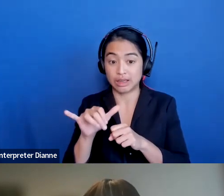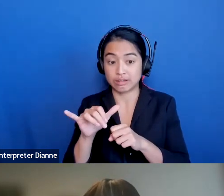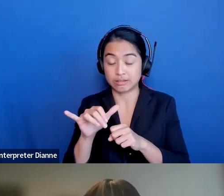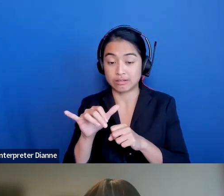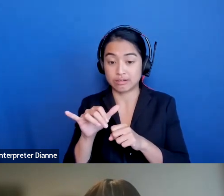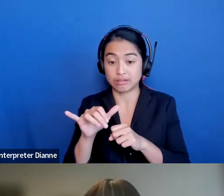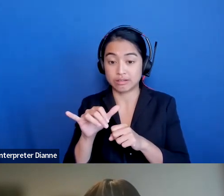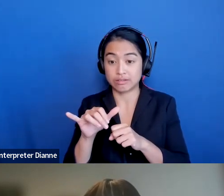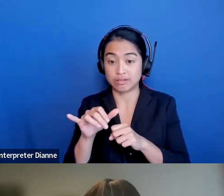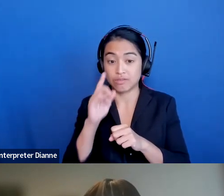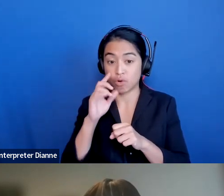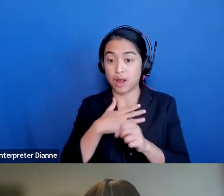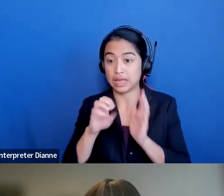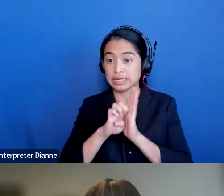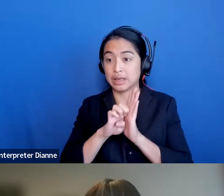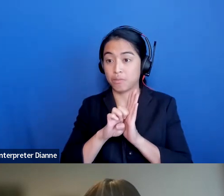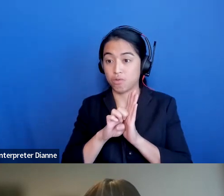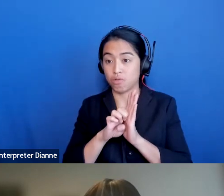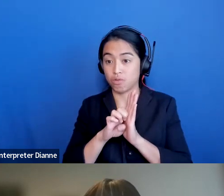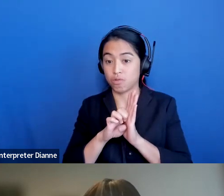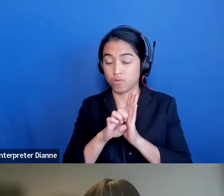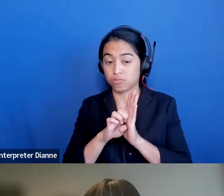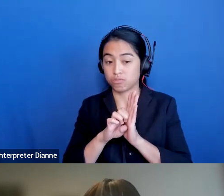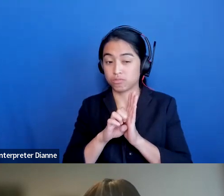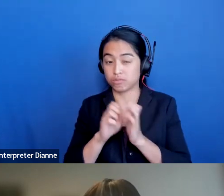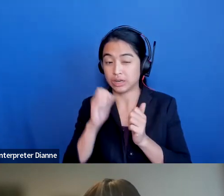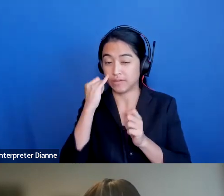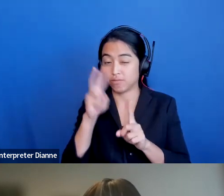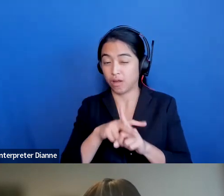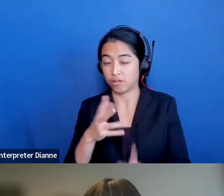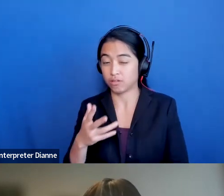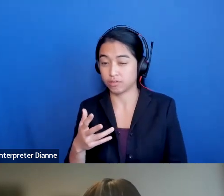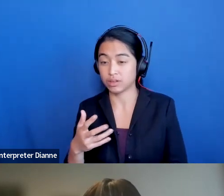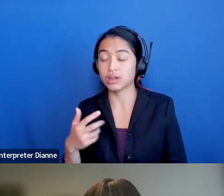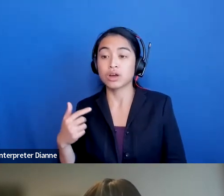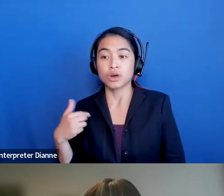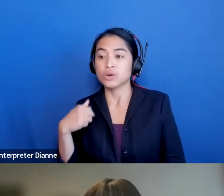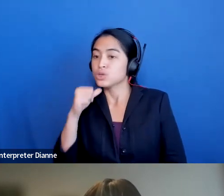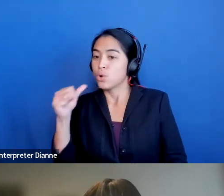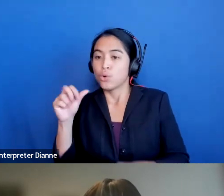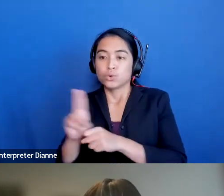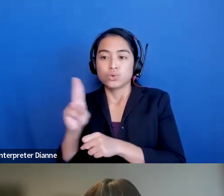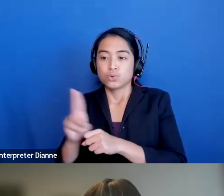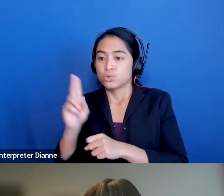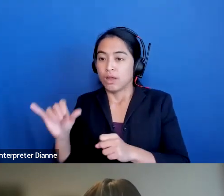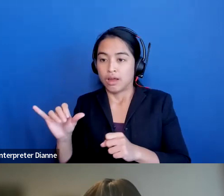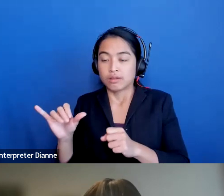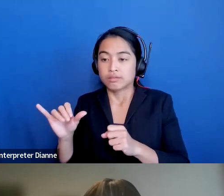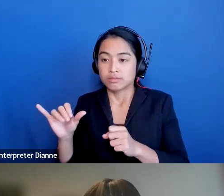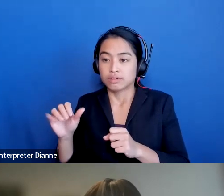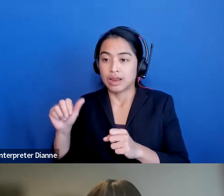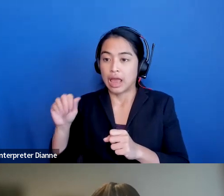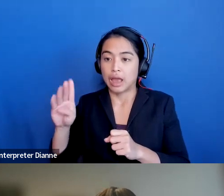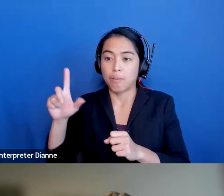the example I gave. Yeah, so we don't use that at Able,